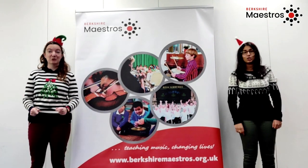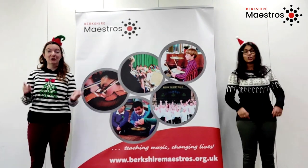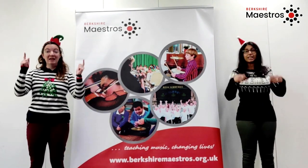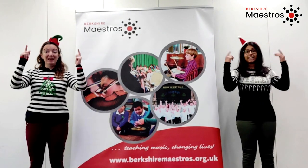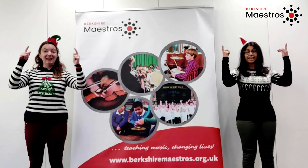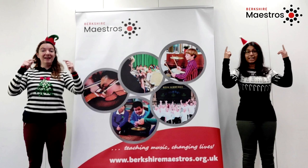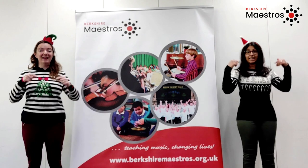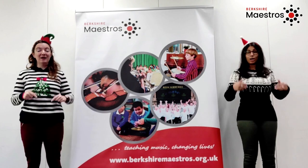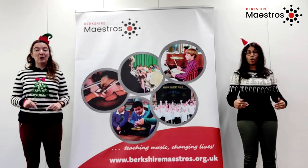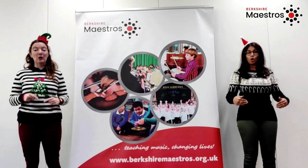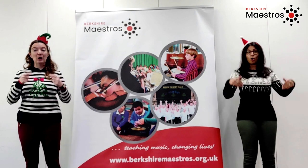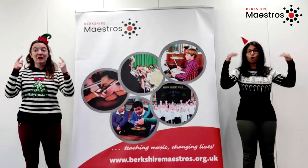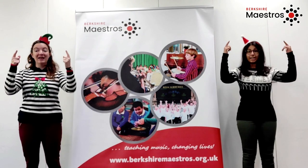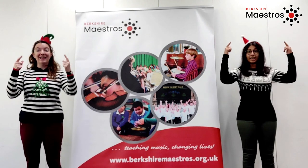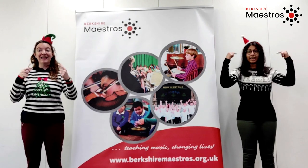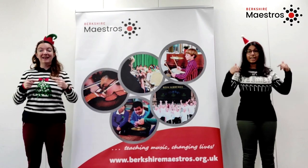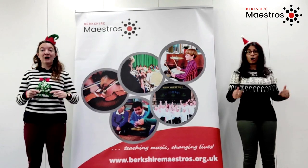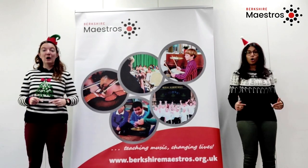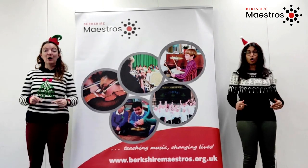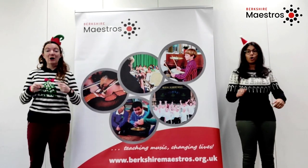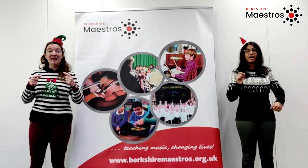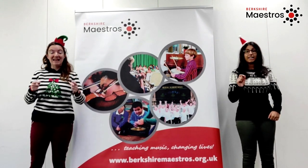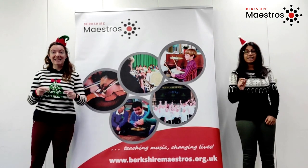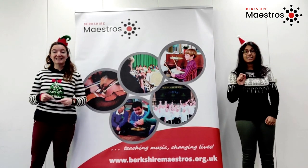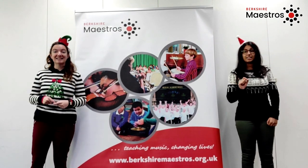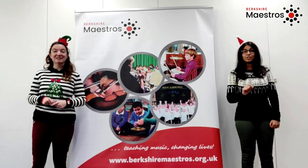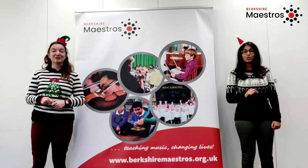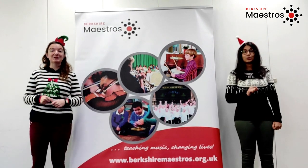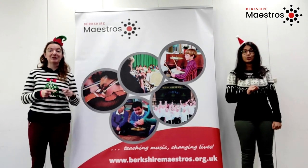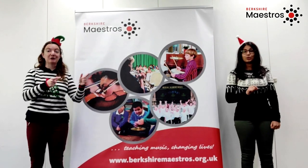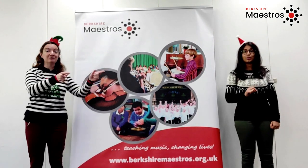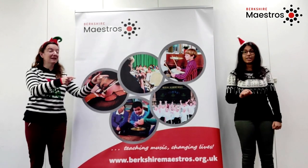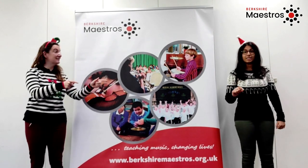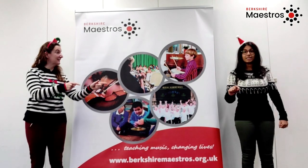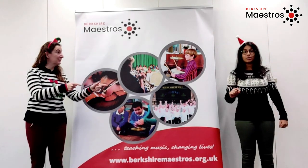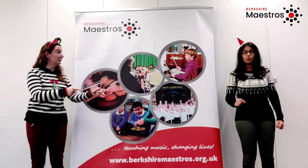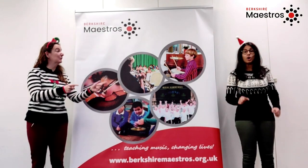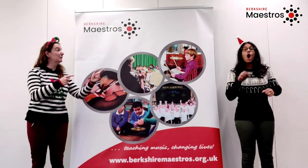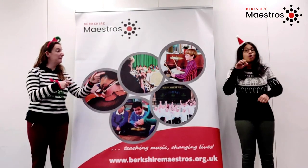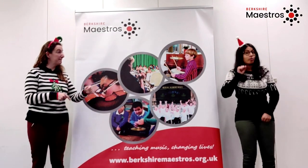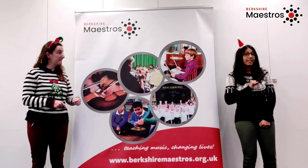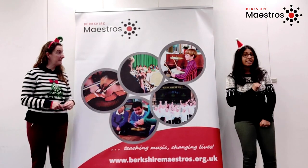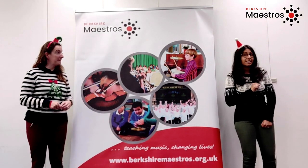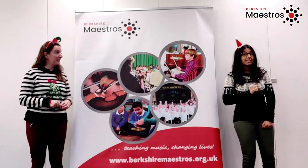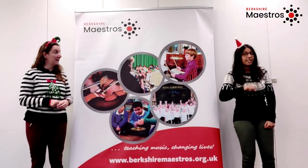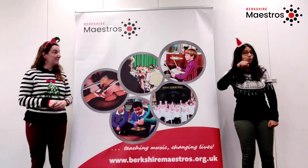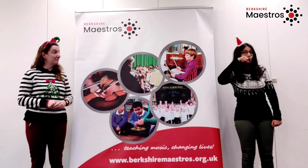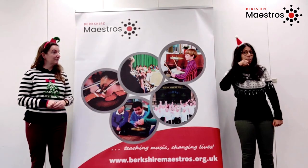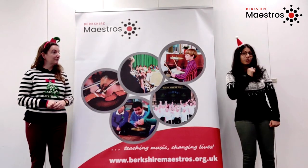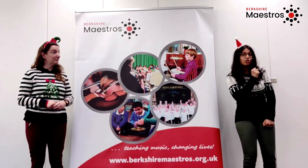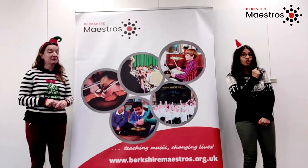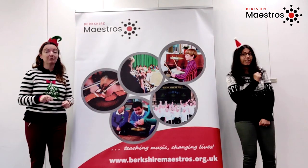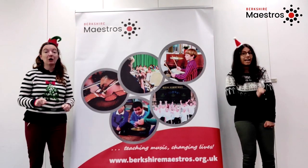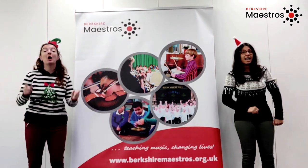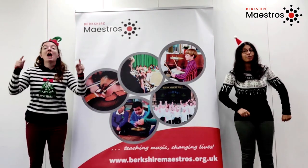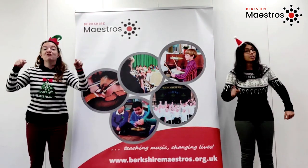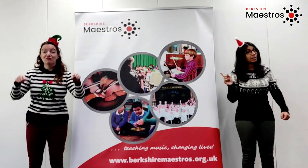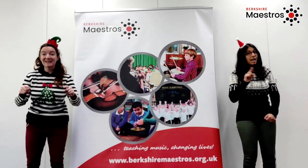all. Ee-haw, ee-haw, listen to the reindeer's call. Reindeers like to munch on carrots.